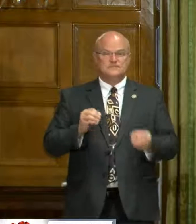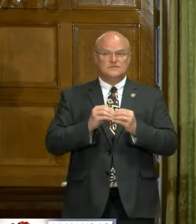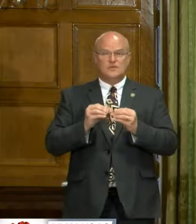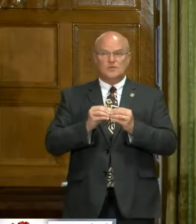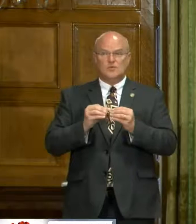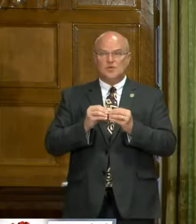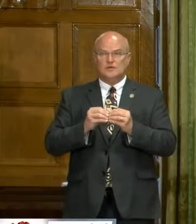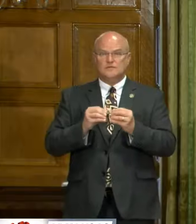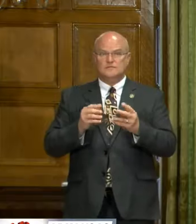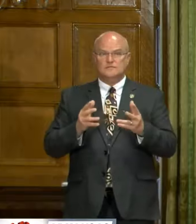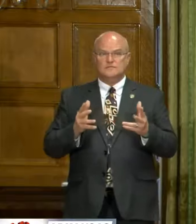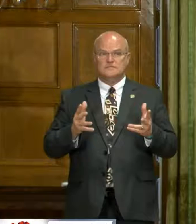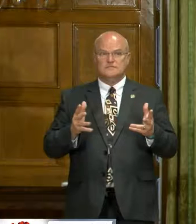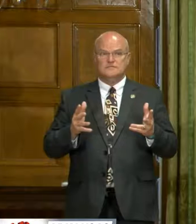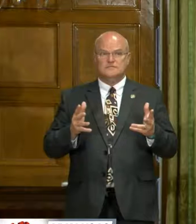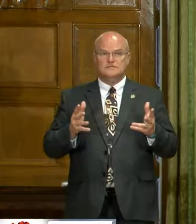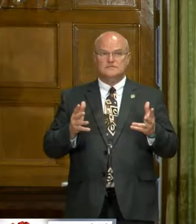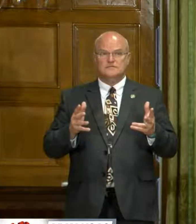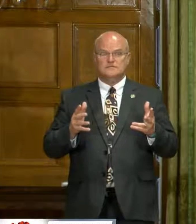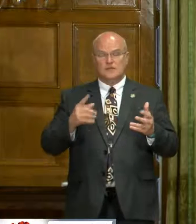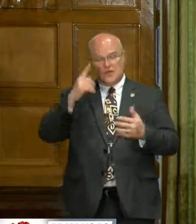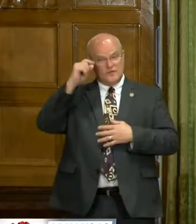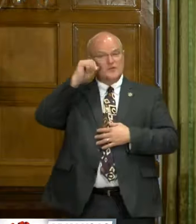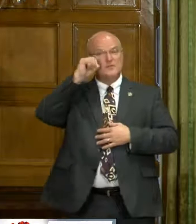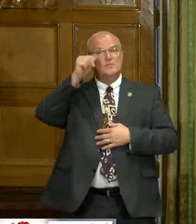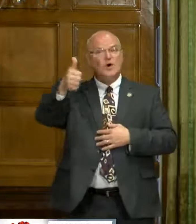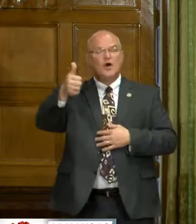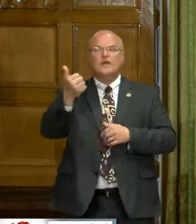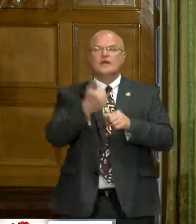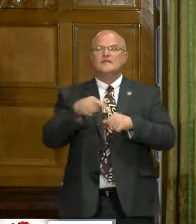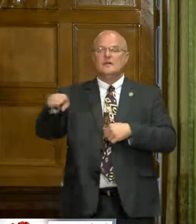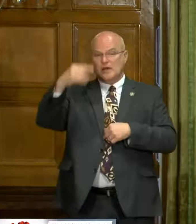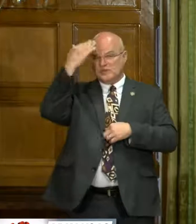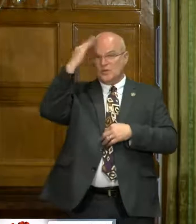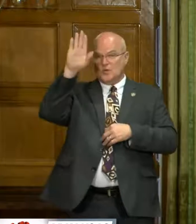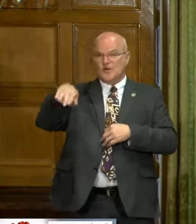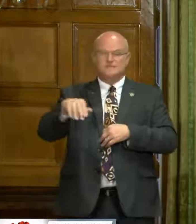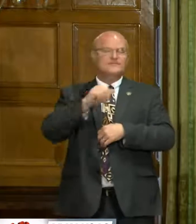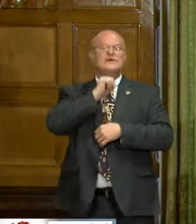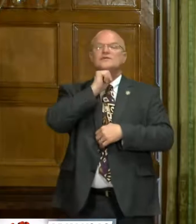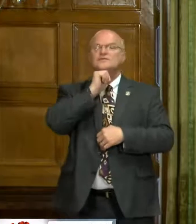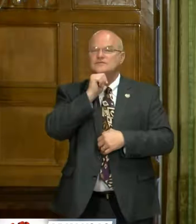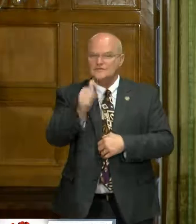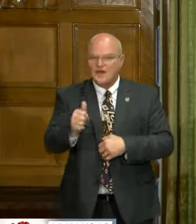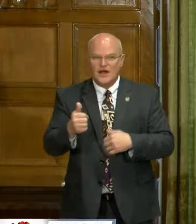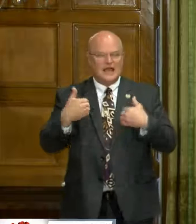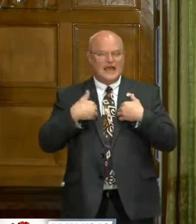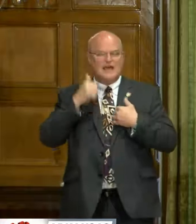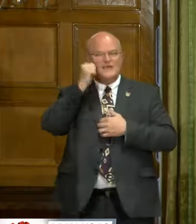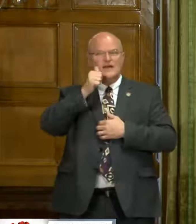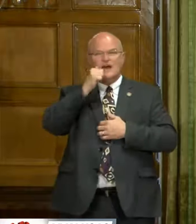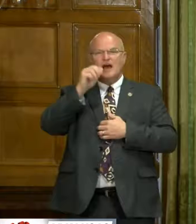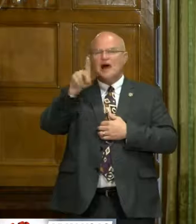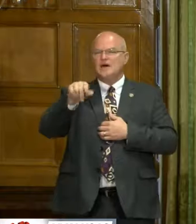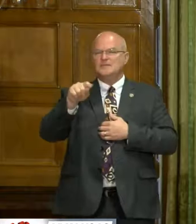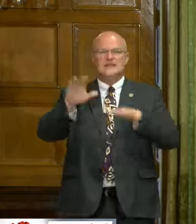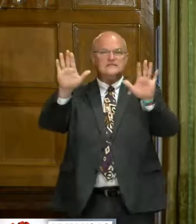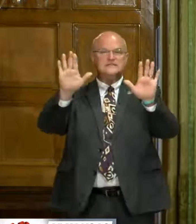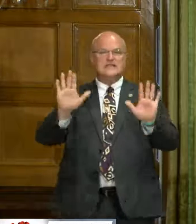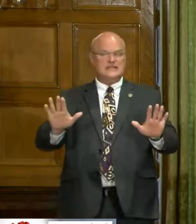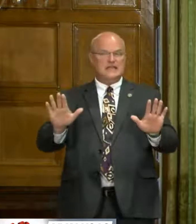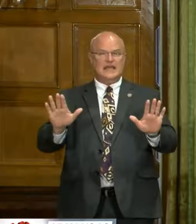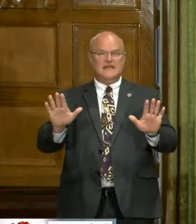Anything else? If not, for tomorrow, just for everybody's awareness, we will not be having our daily update